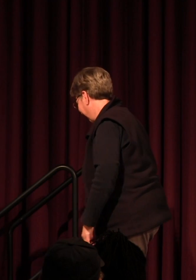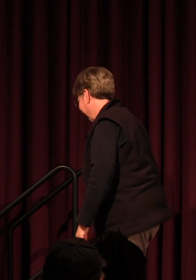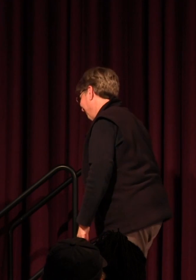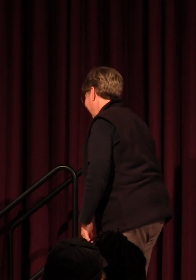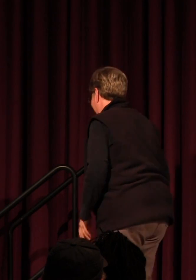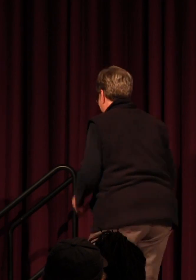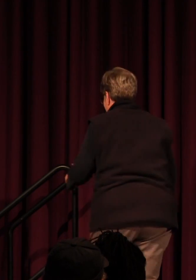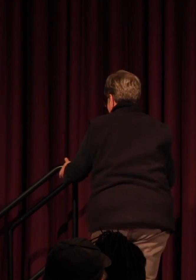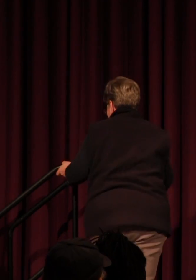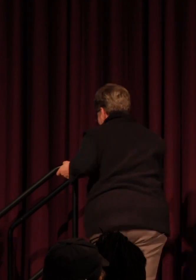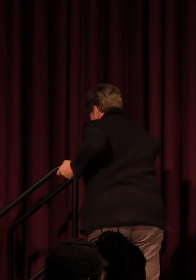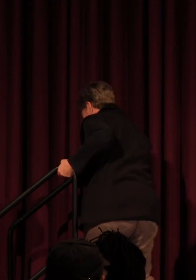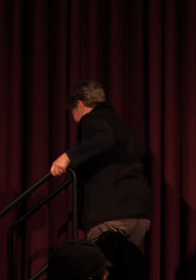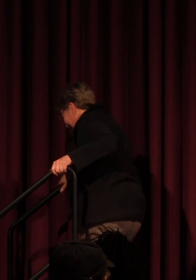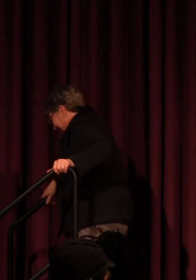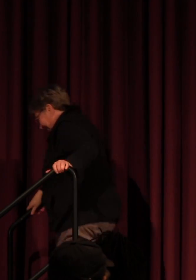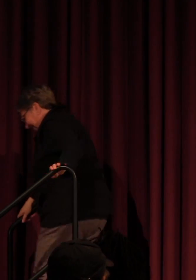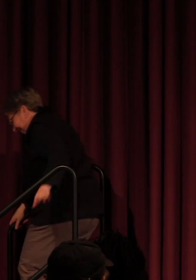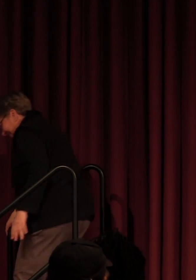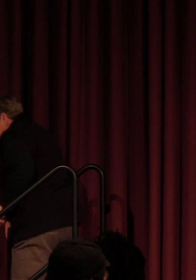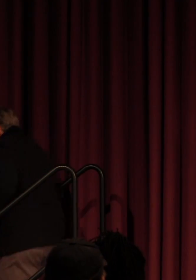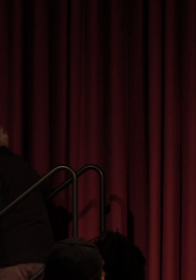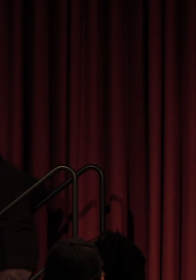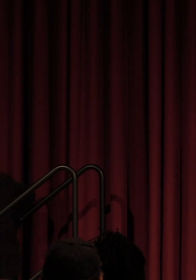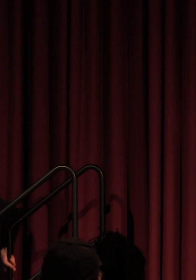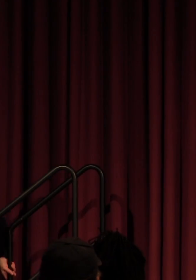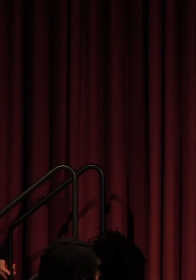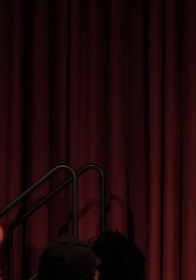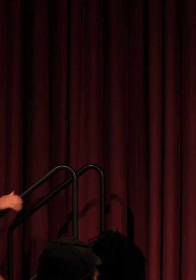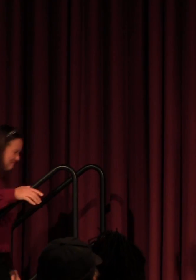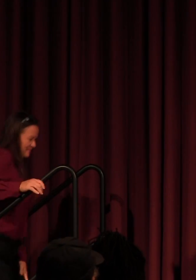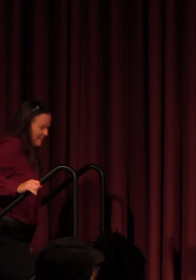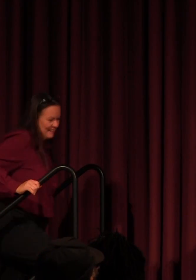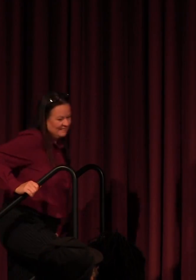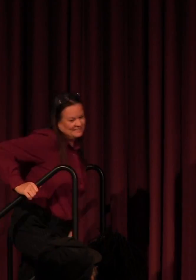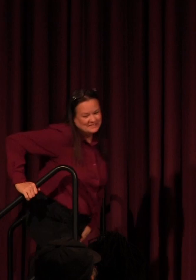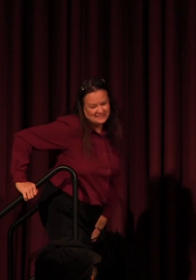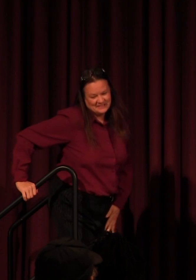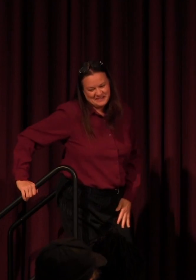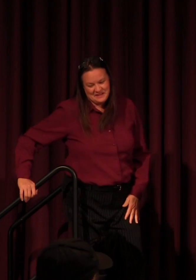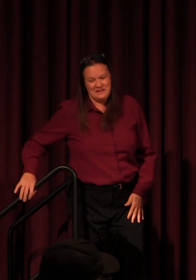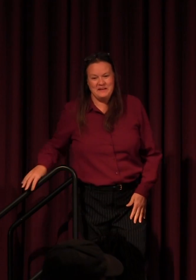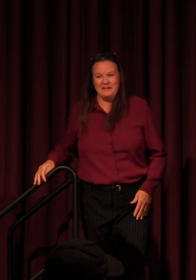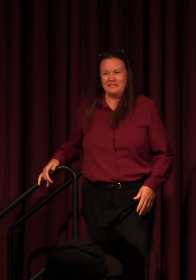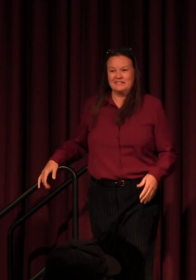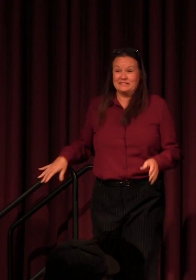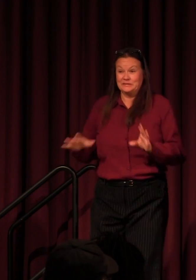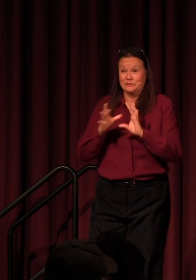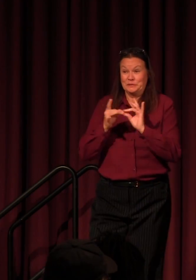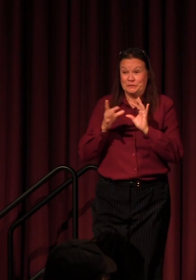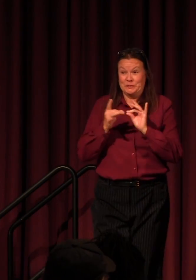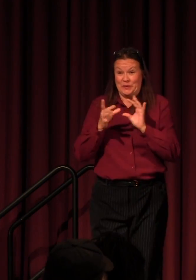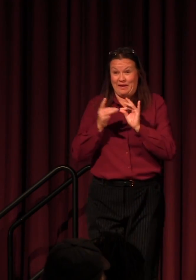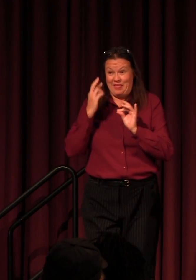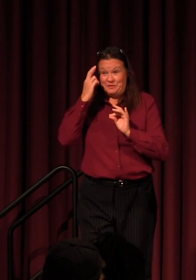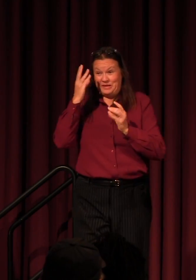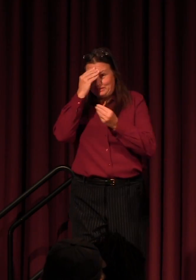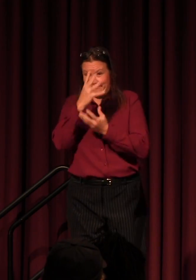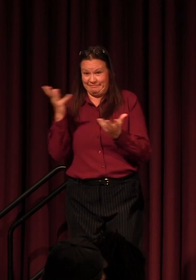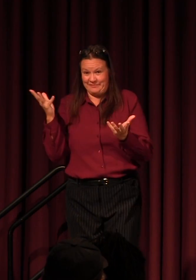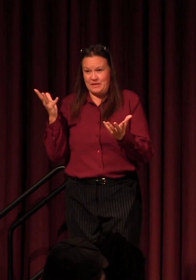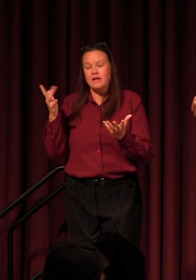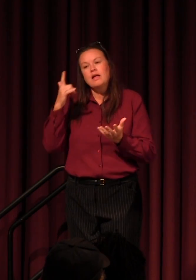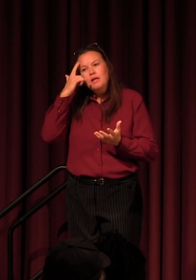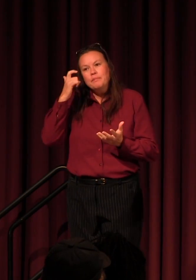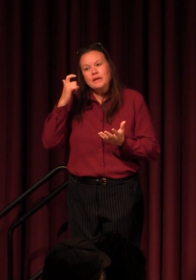Now, I tell that story for a couple of reasons, because I want to make sure you understand, when we think about Missoula,